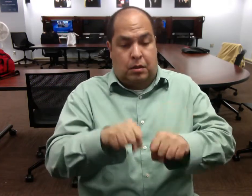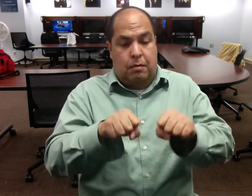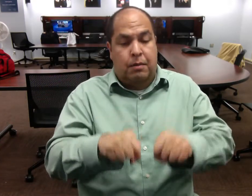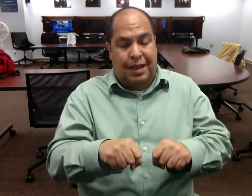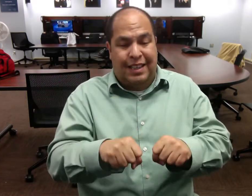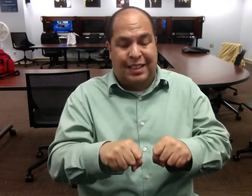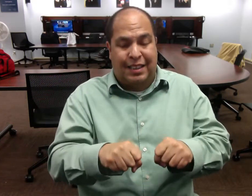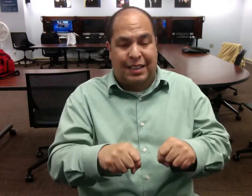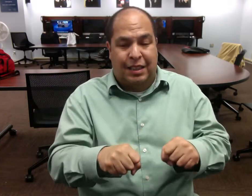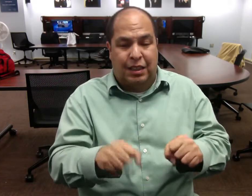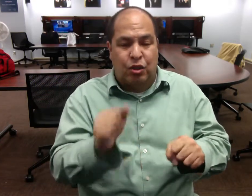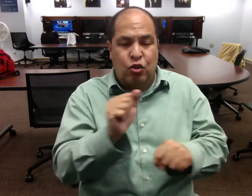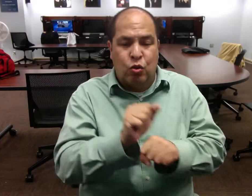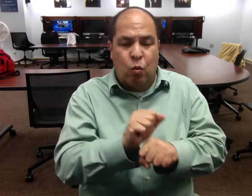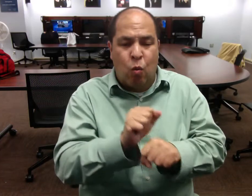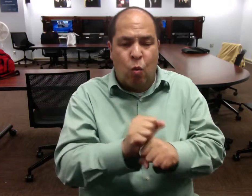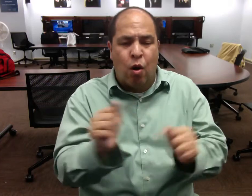math and numbers.